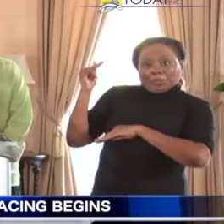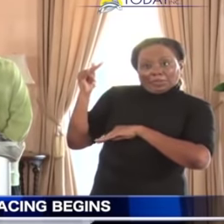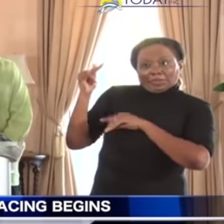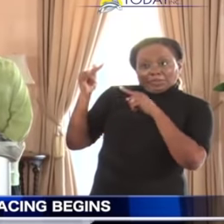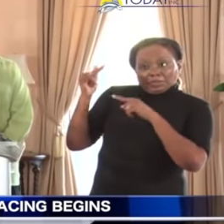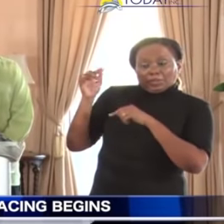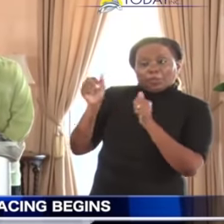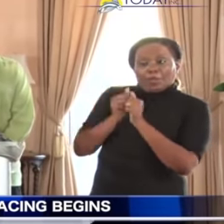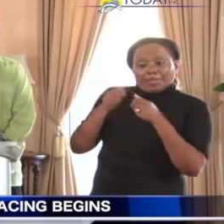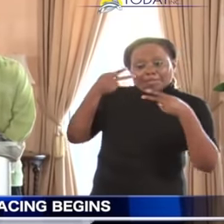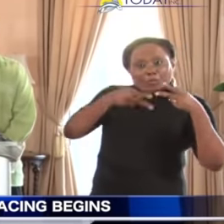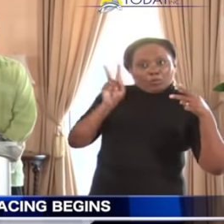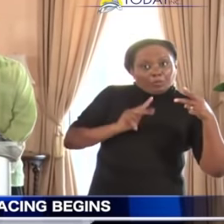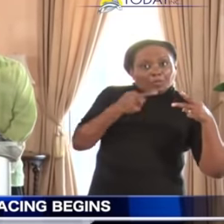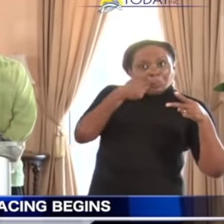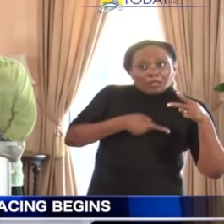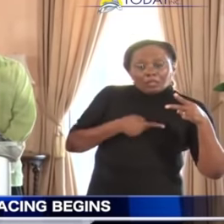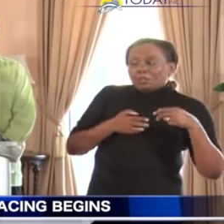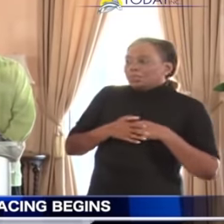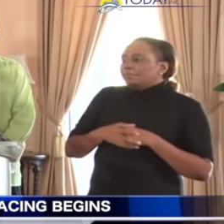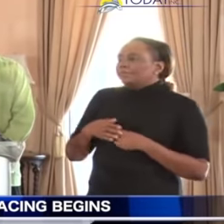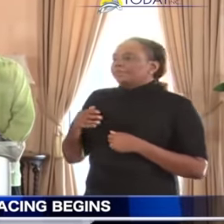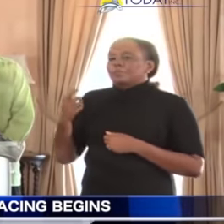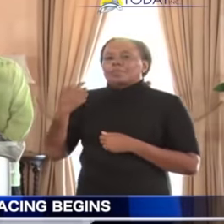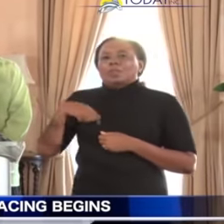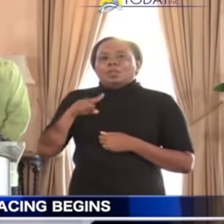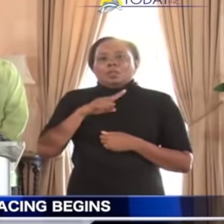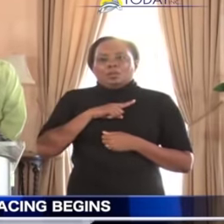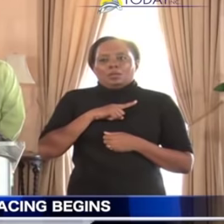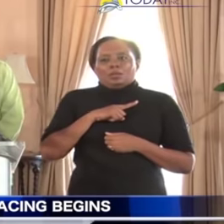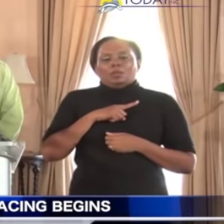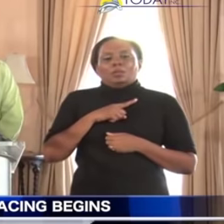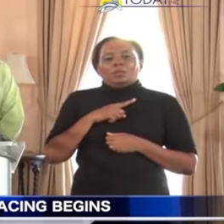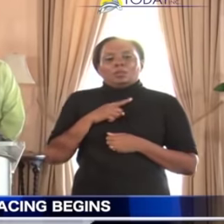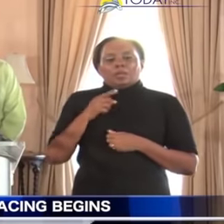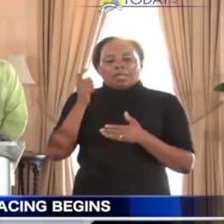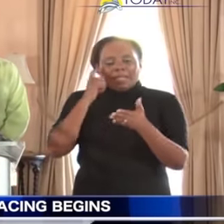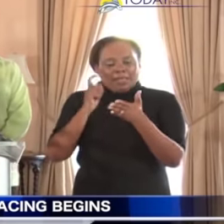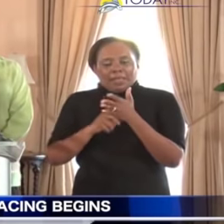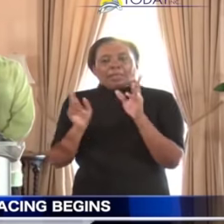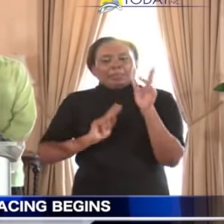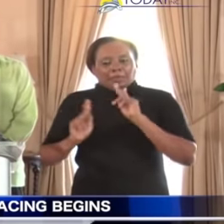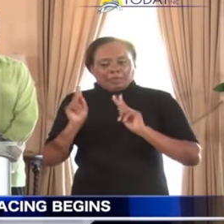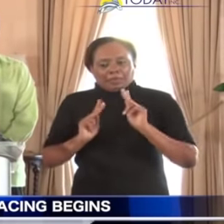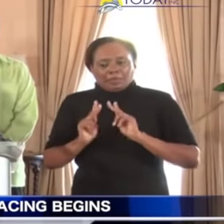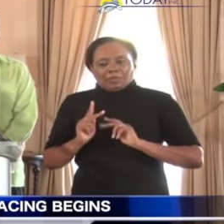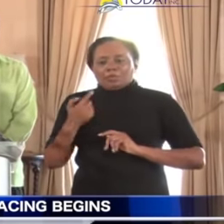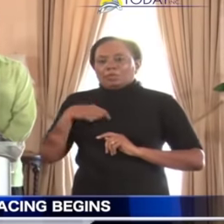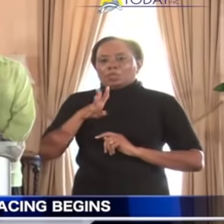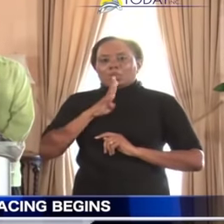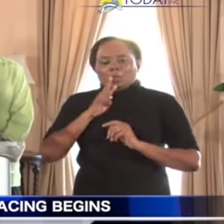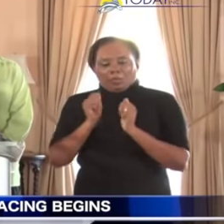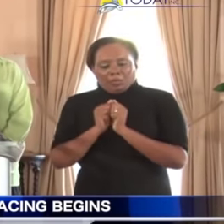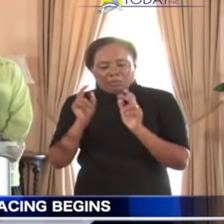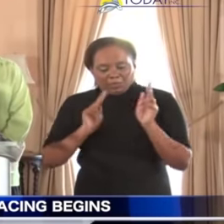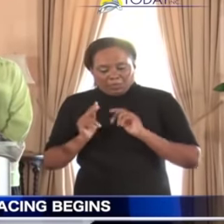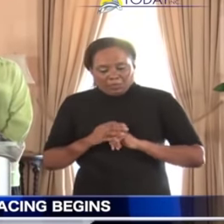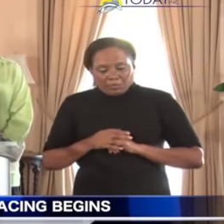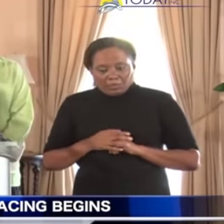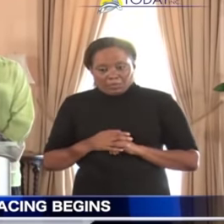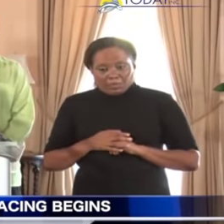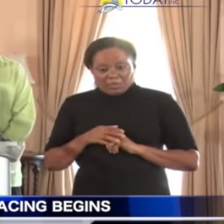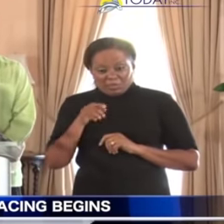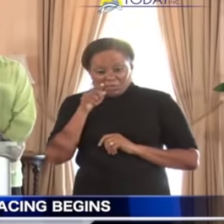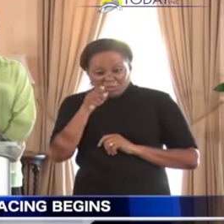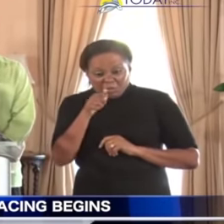we have done for the contact tracing so far is identify the people that we need to approach. We would have asked those persons, have you had